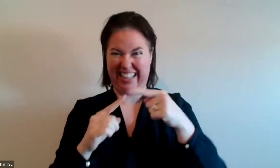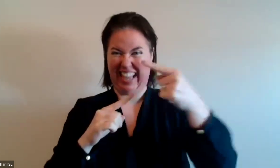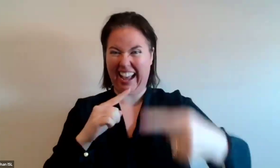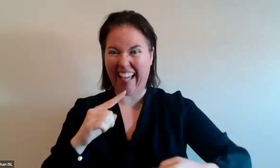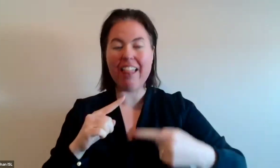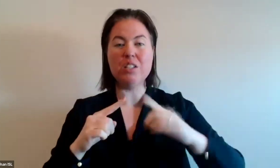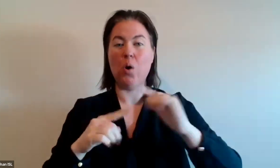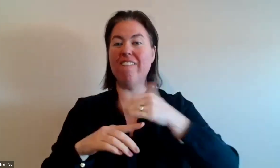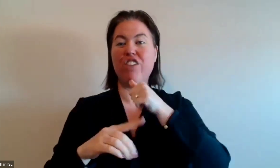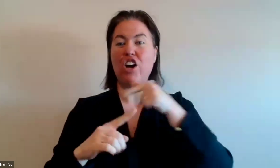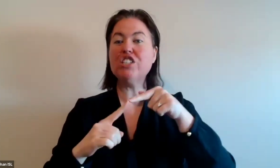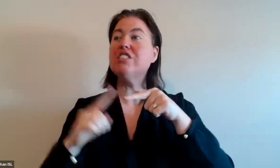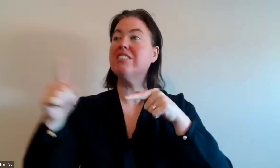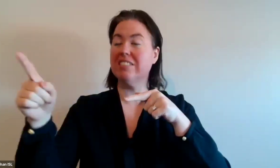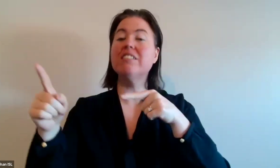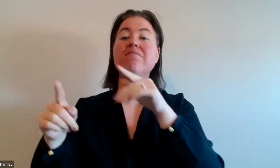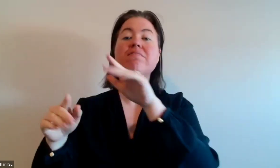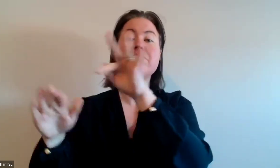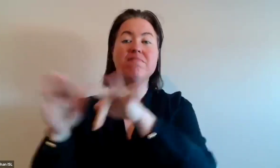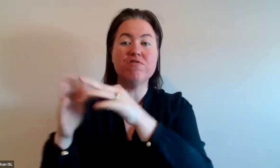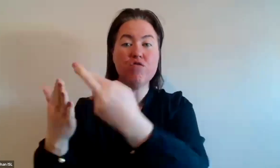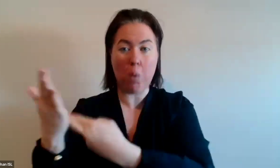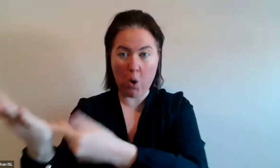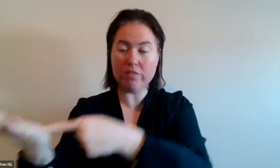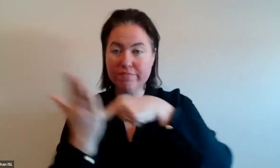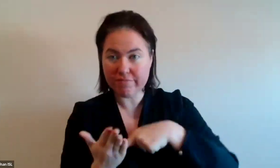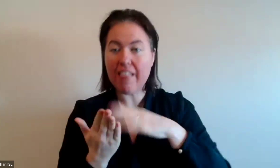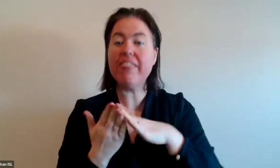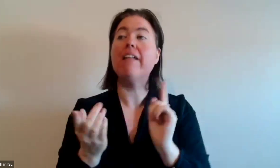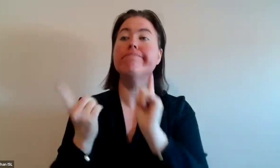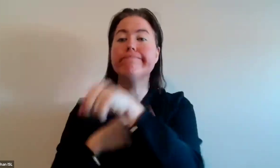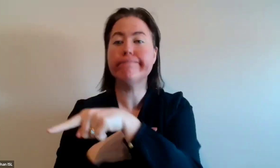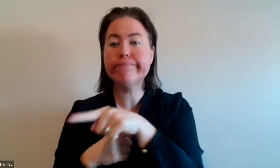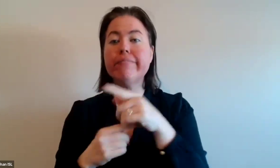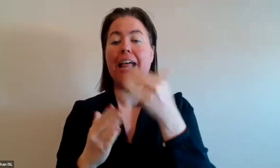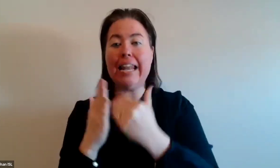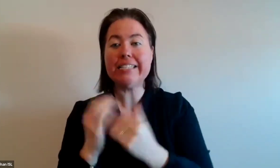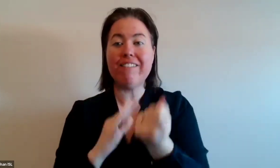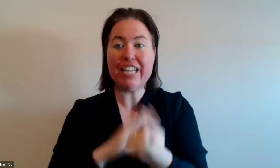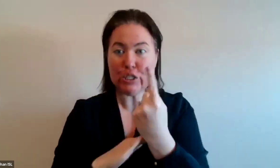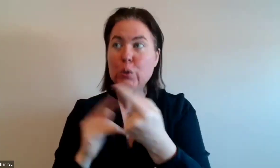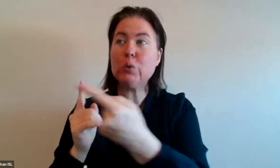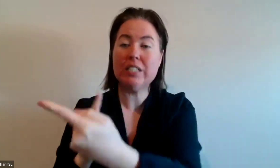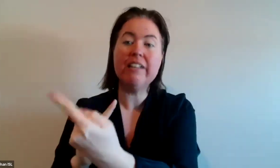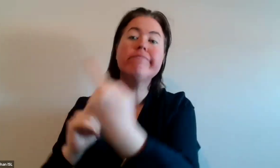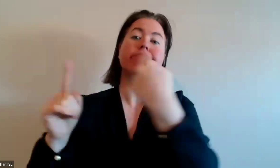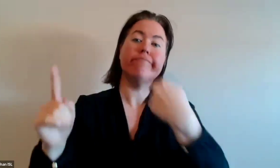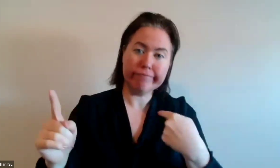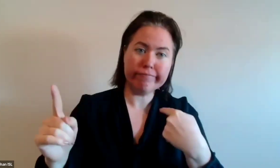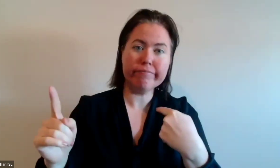which starts with the state party report, then comes the list of issues, then the state has